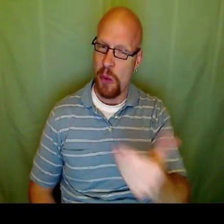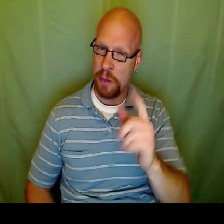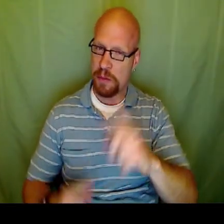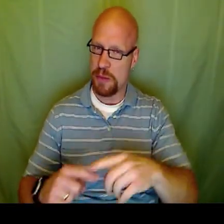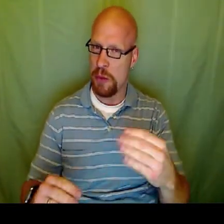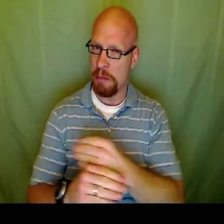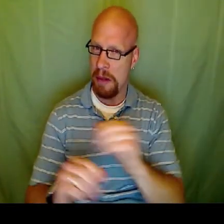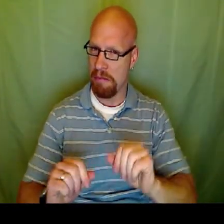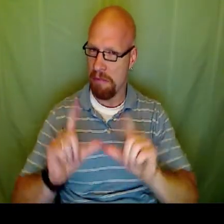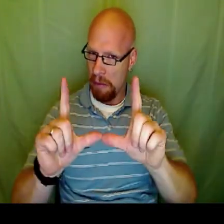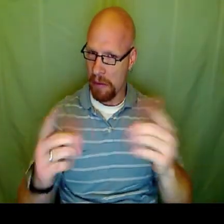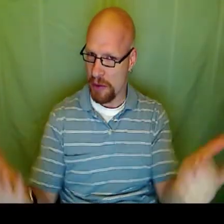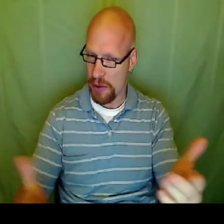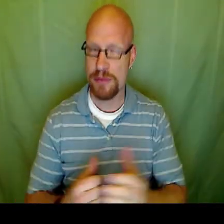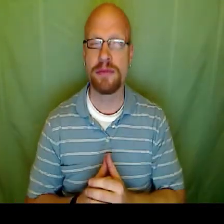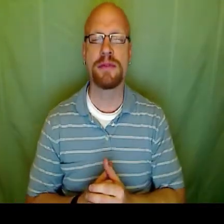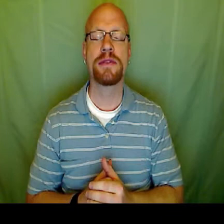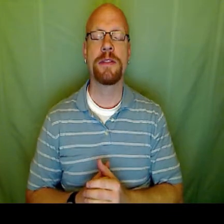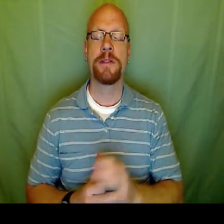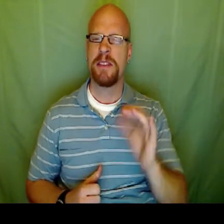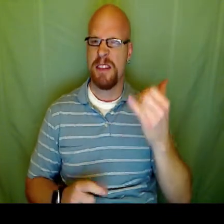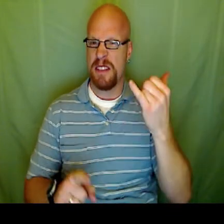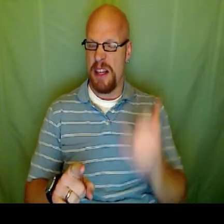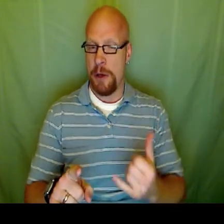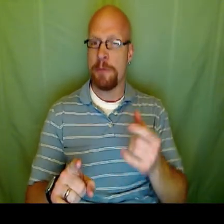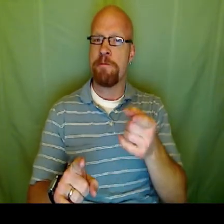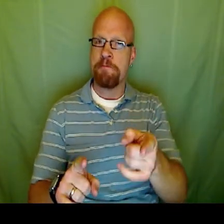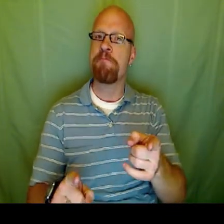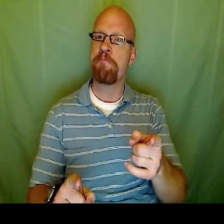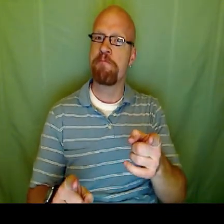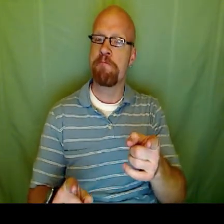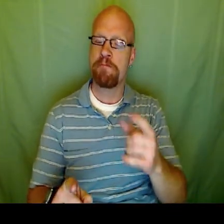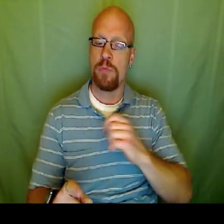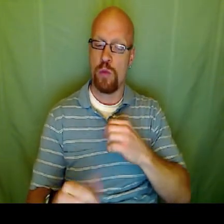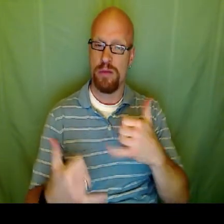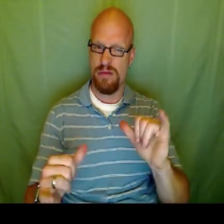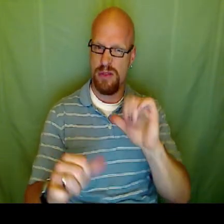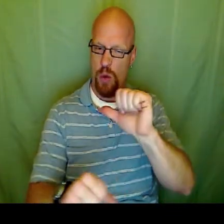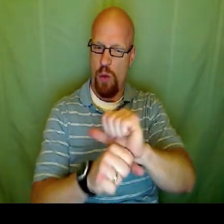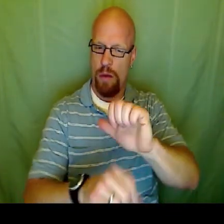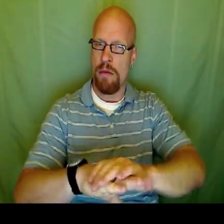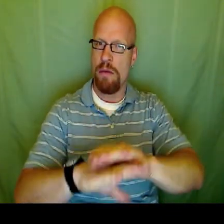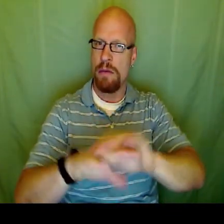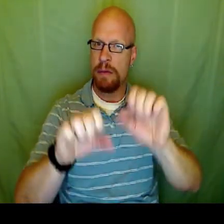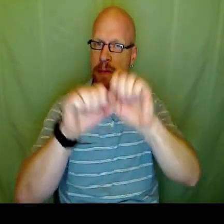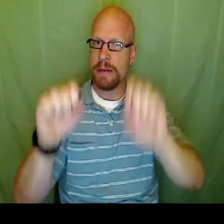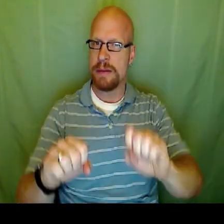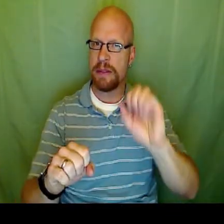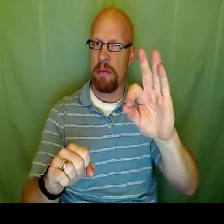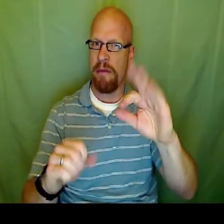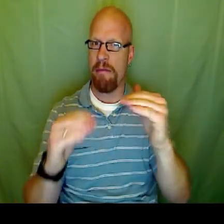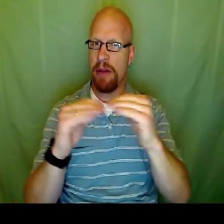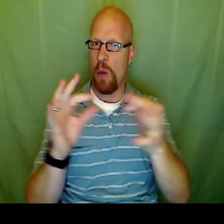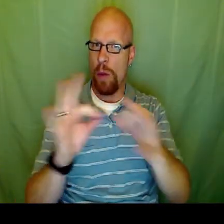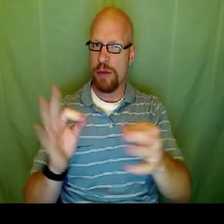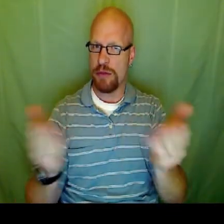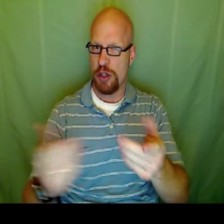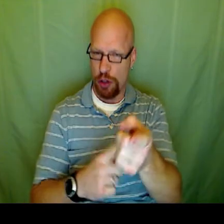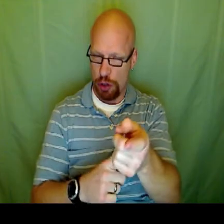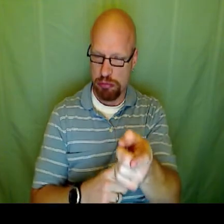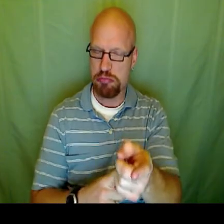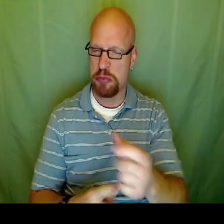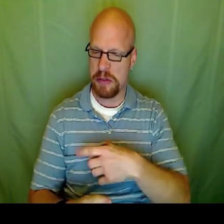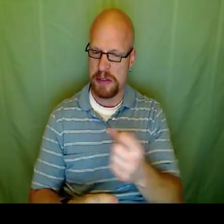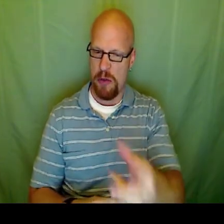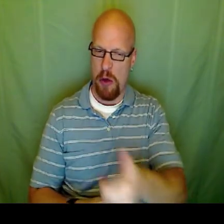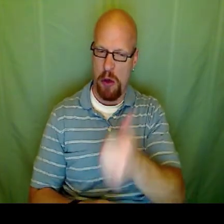okay hello welcome to the math vlogs here and we're still